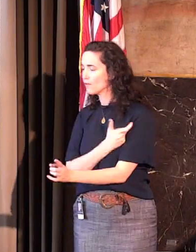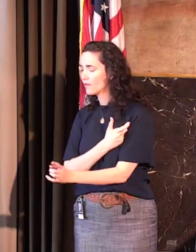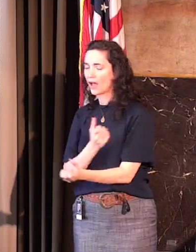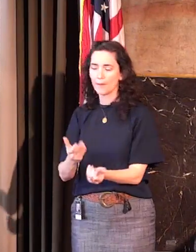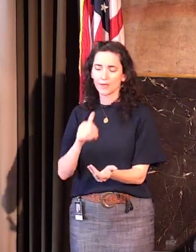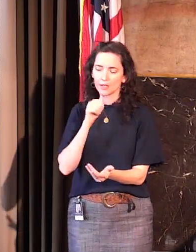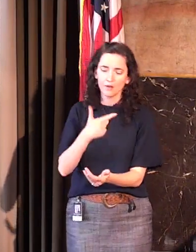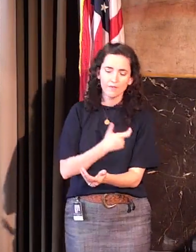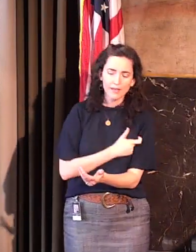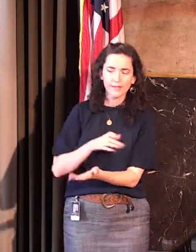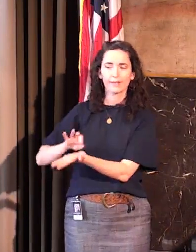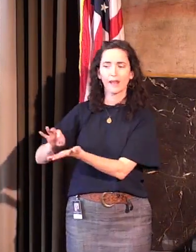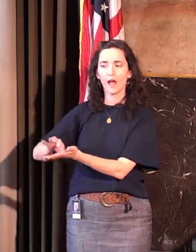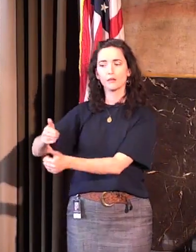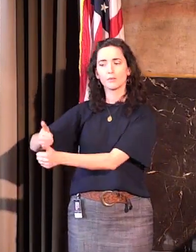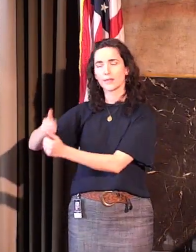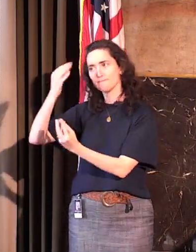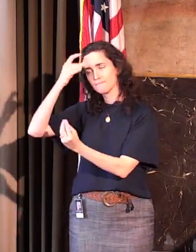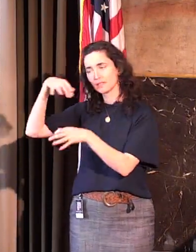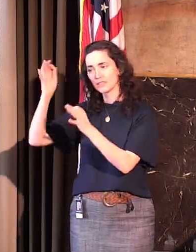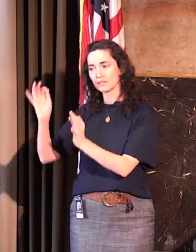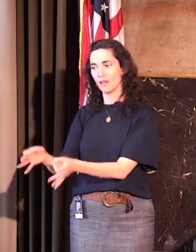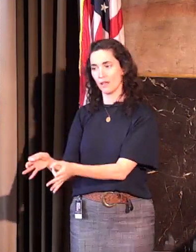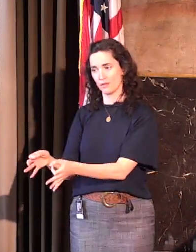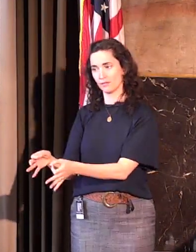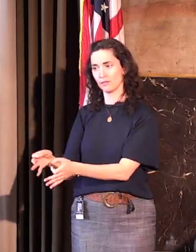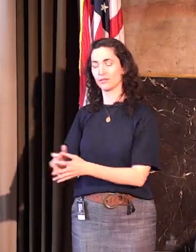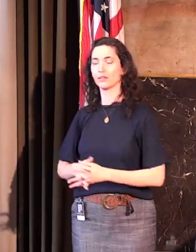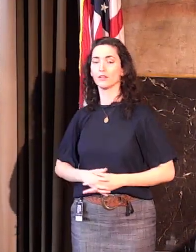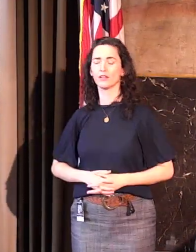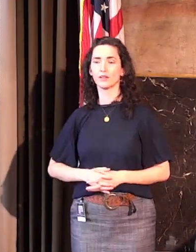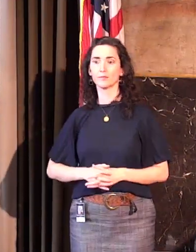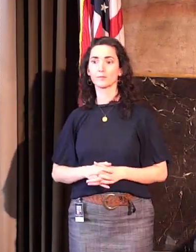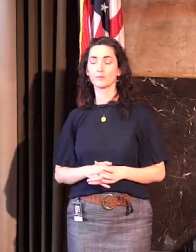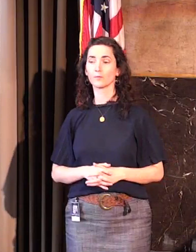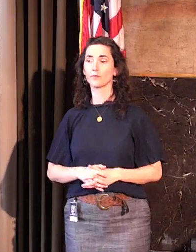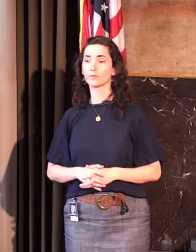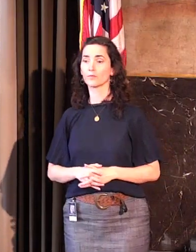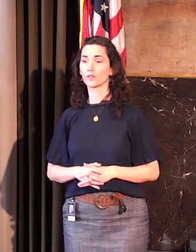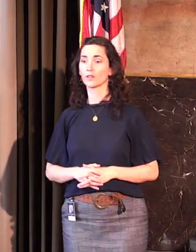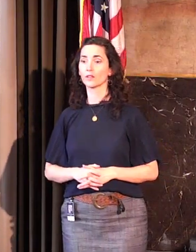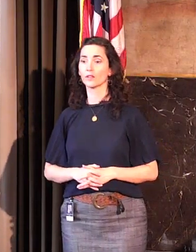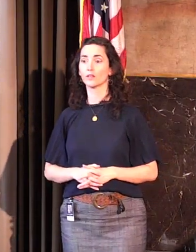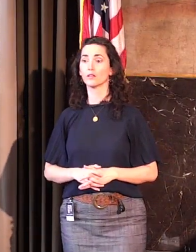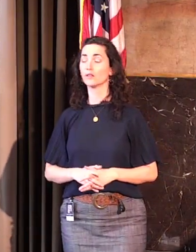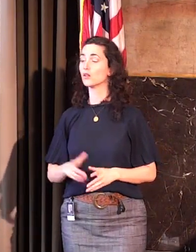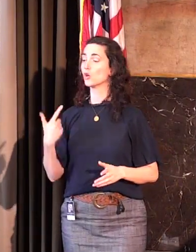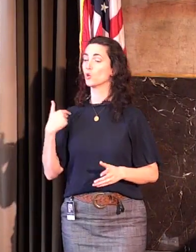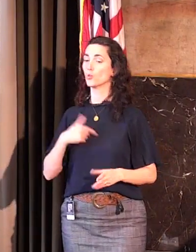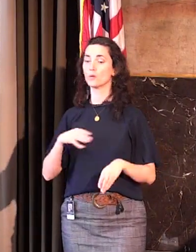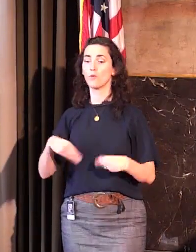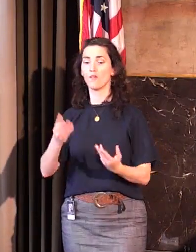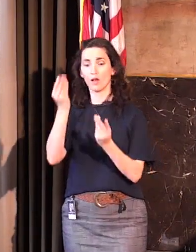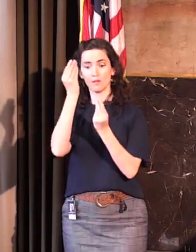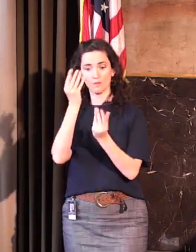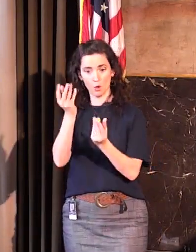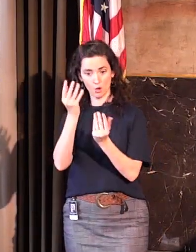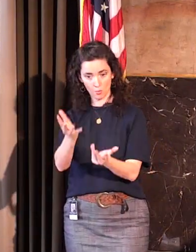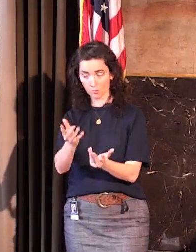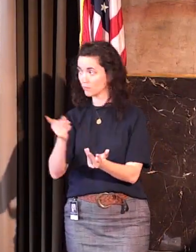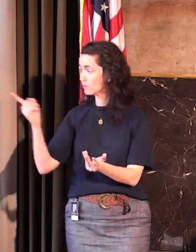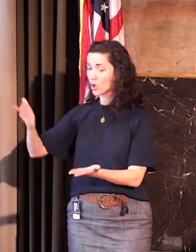vaccinated and so forth, and then make those decisions. We are giving them information and recommendations